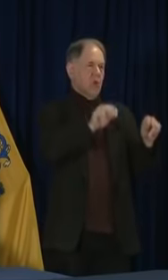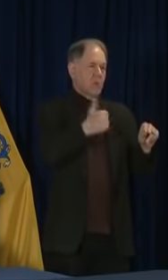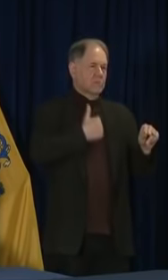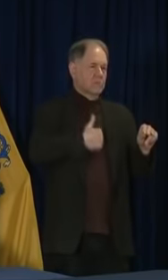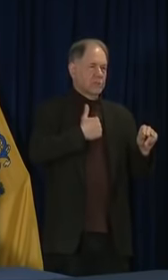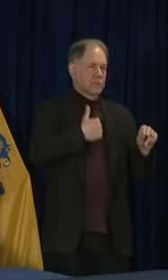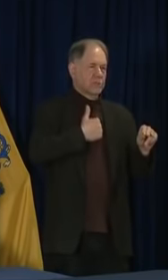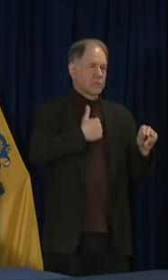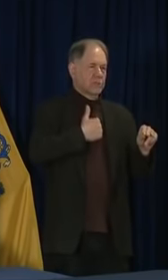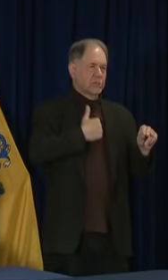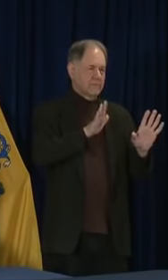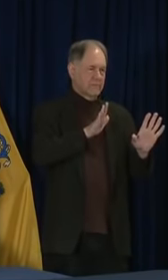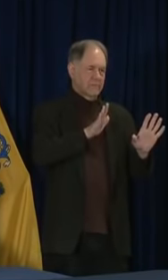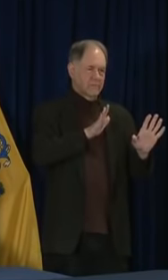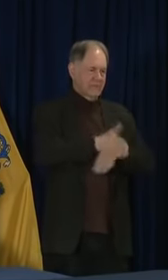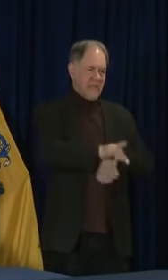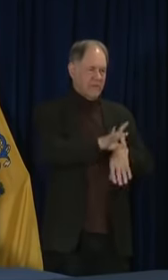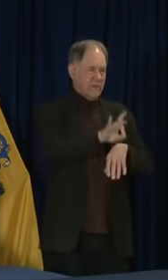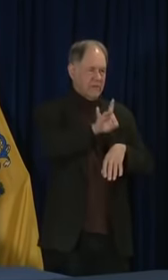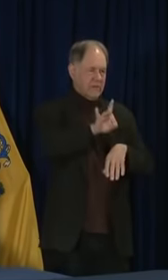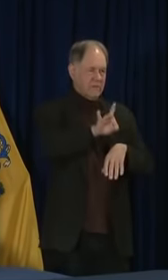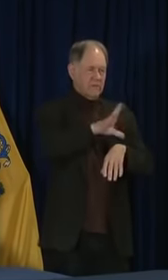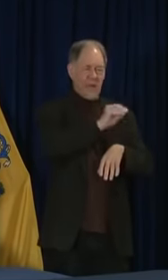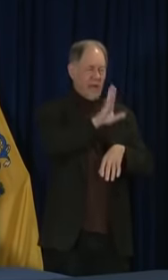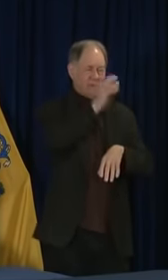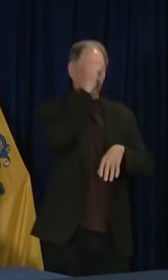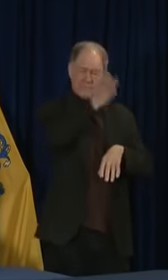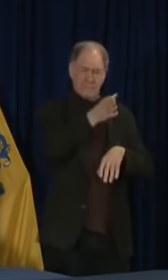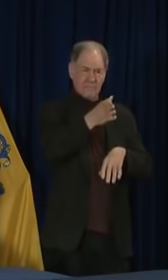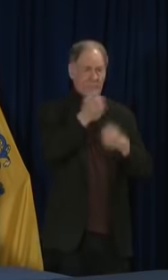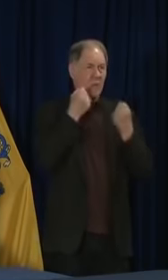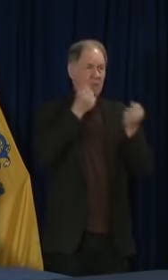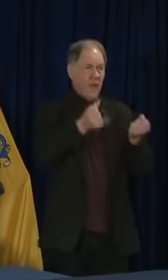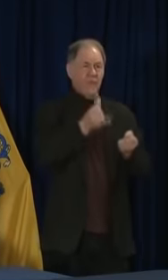sorry. And by the way, don't drink and drive anyway. But